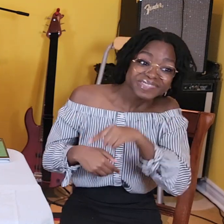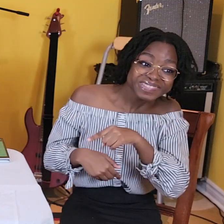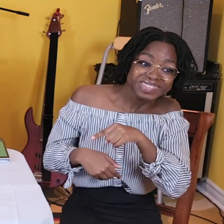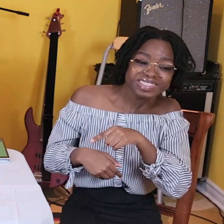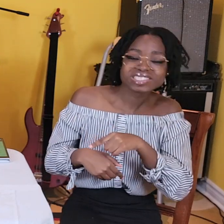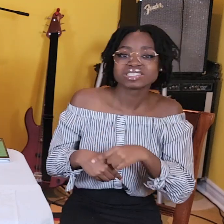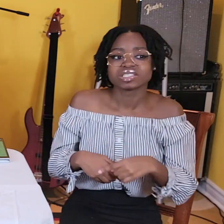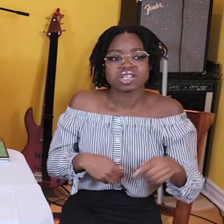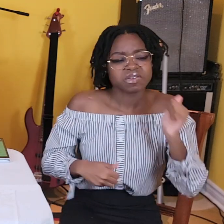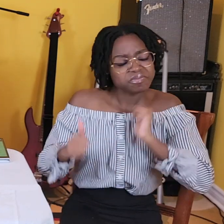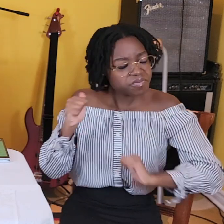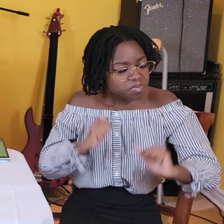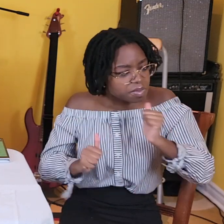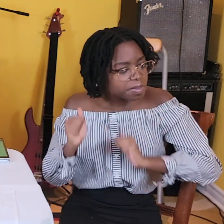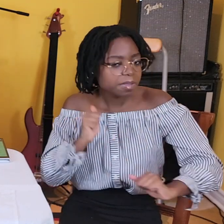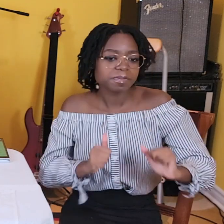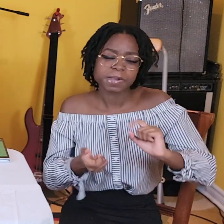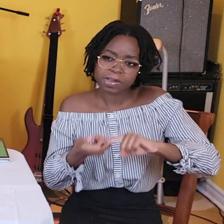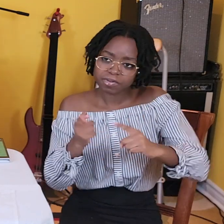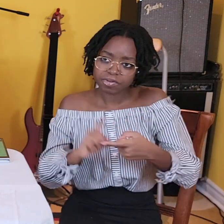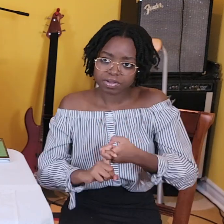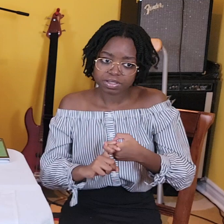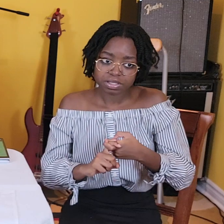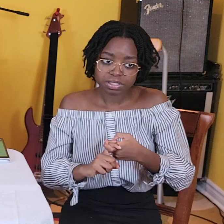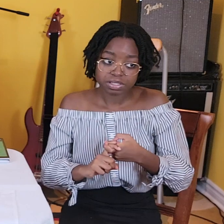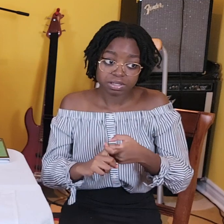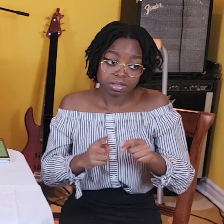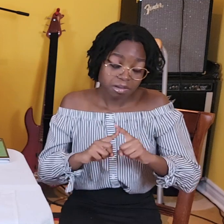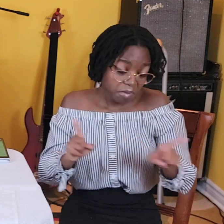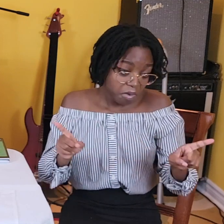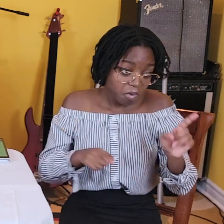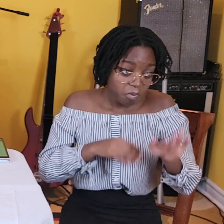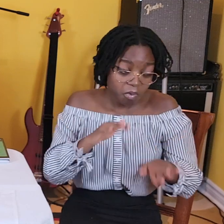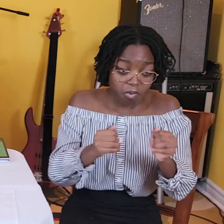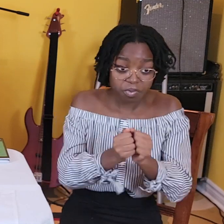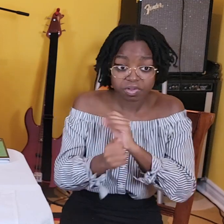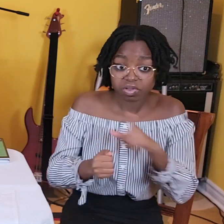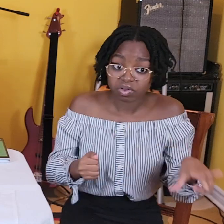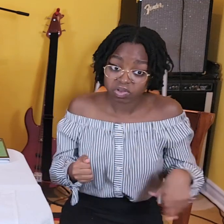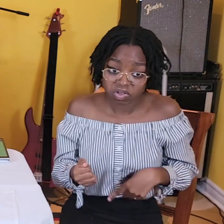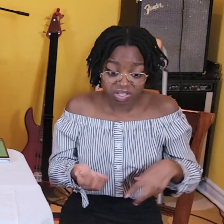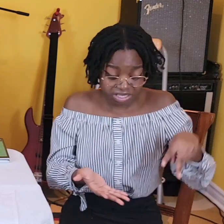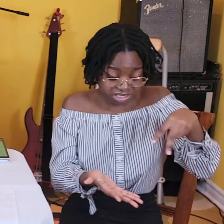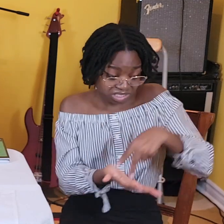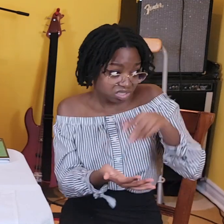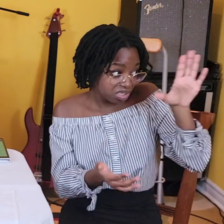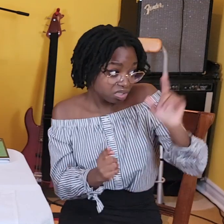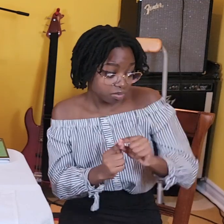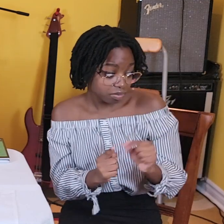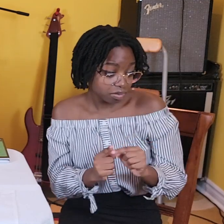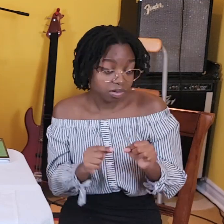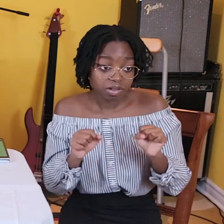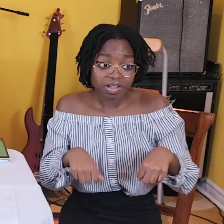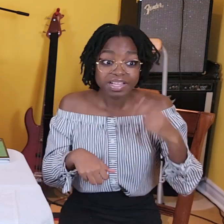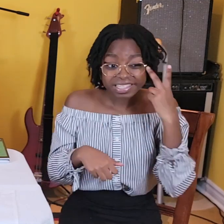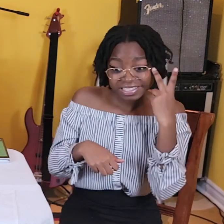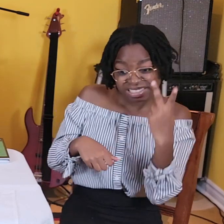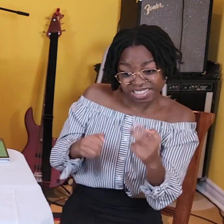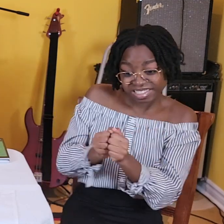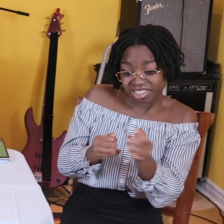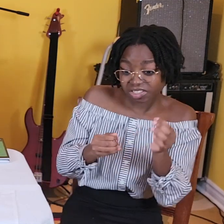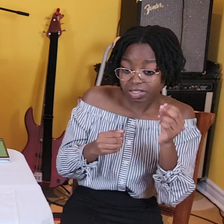be our friend. But when we walk with the Lord and we stand on His word, we are able to see with spiritual